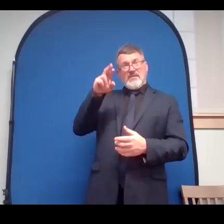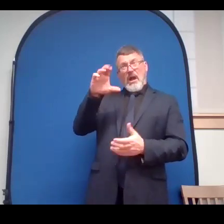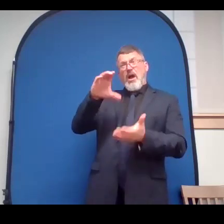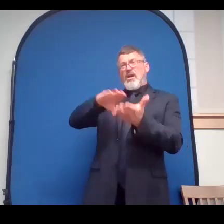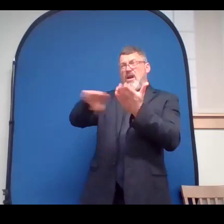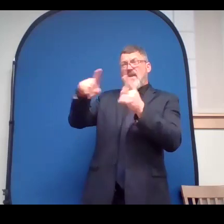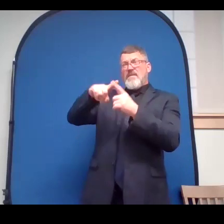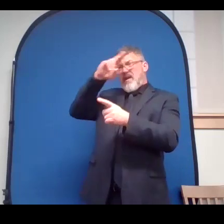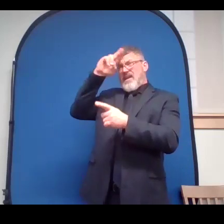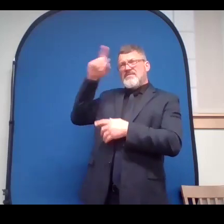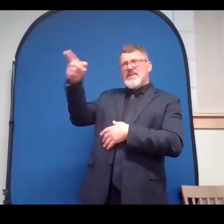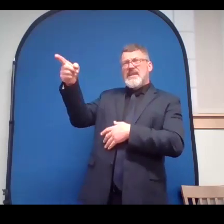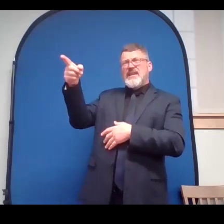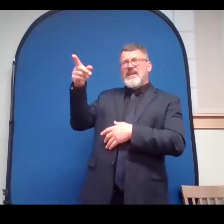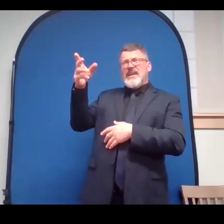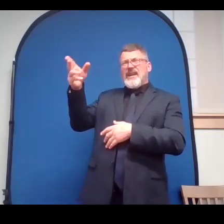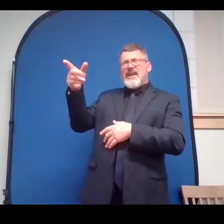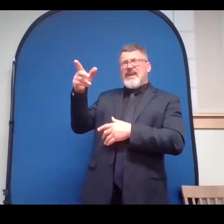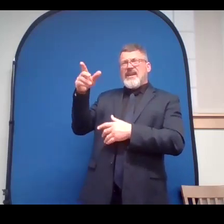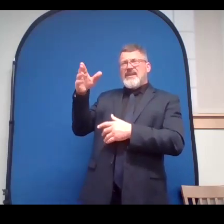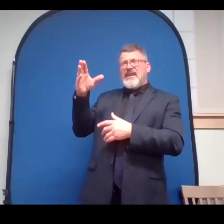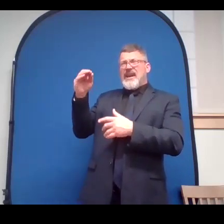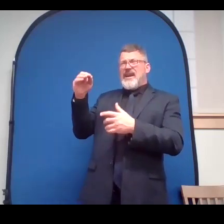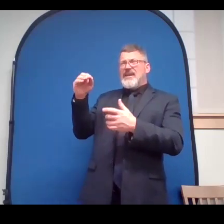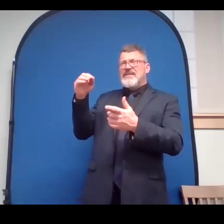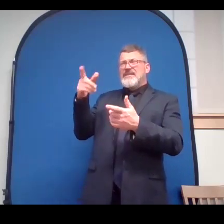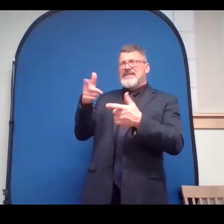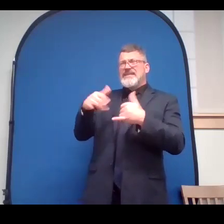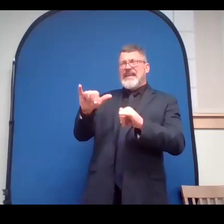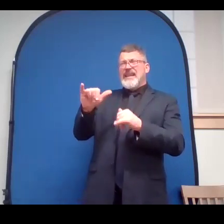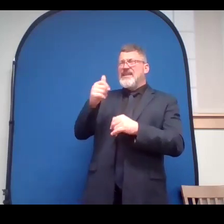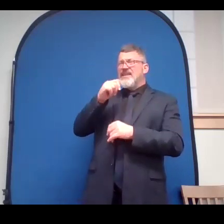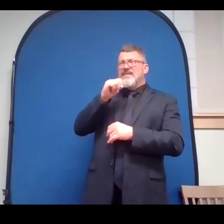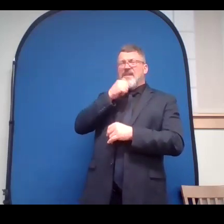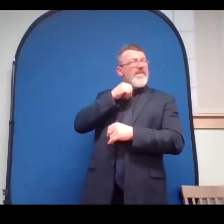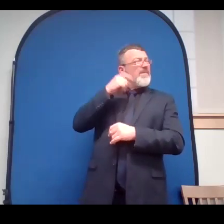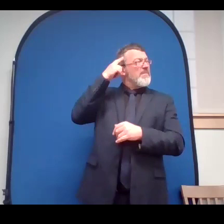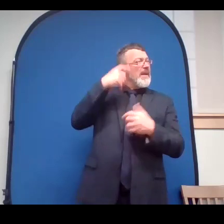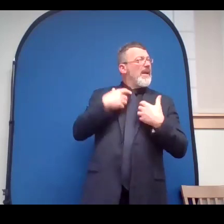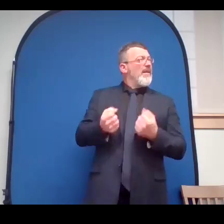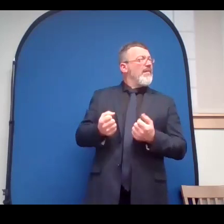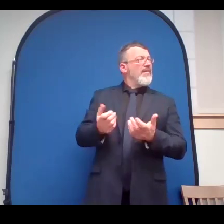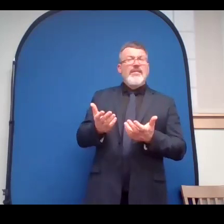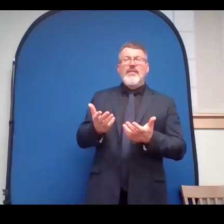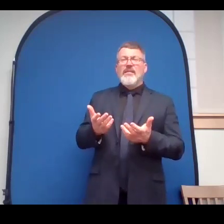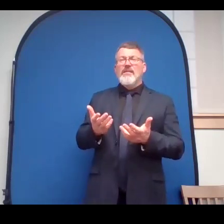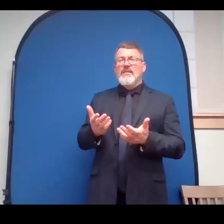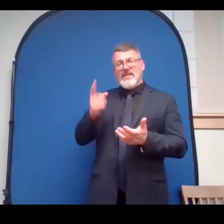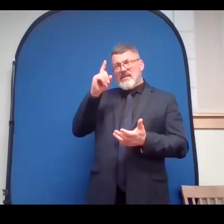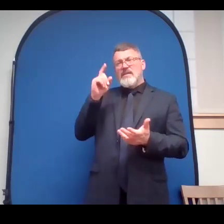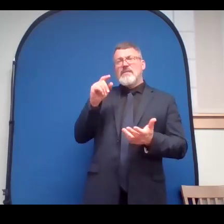said, to suffer from mental health issues, in your opinion, schizophrenia, and yet nothing was